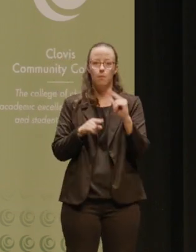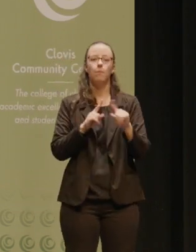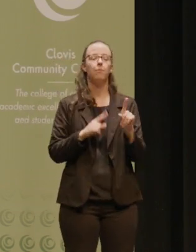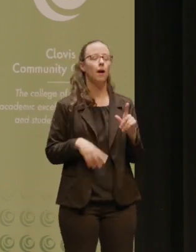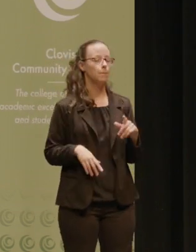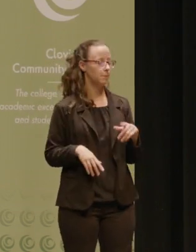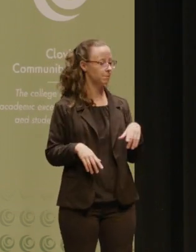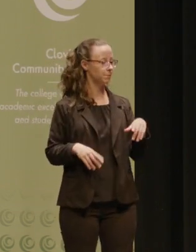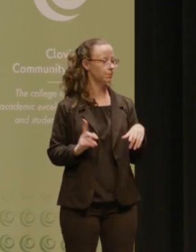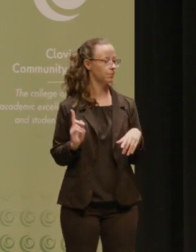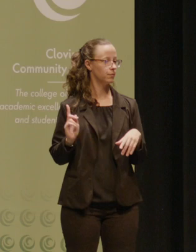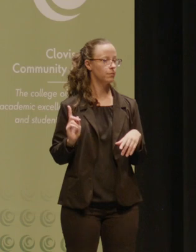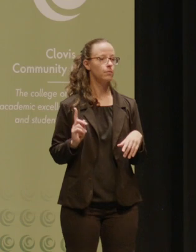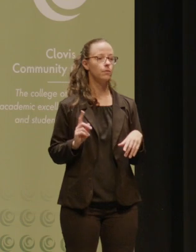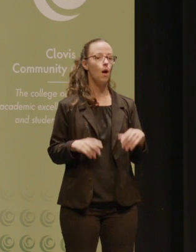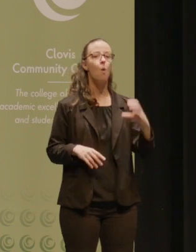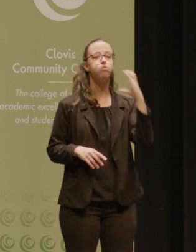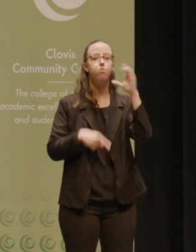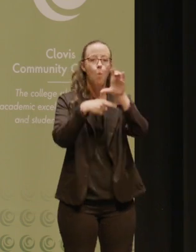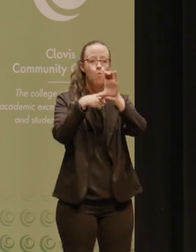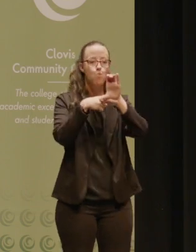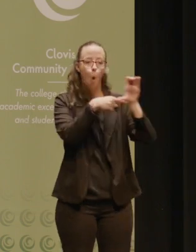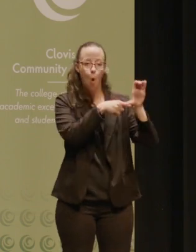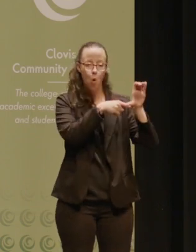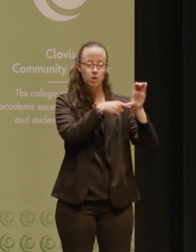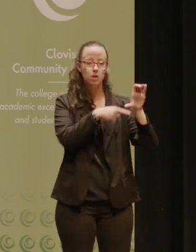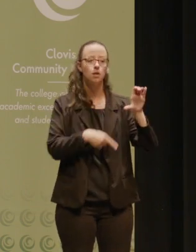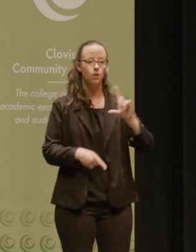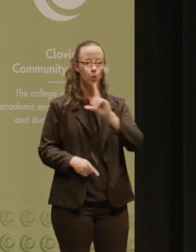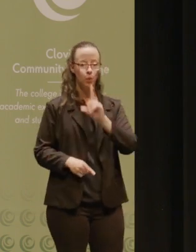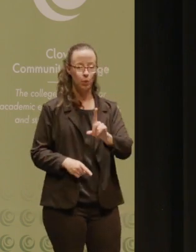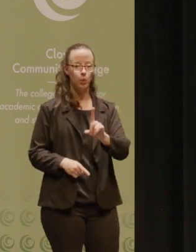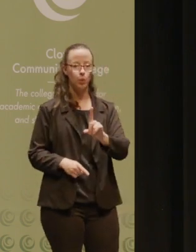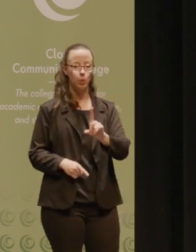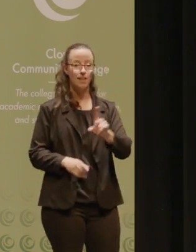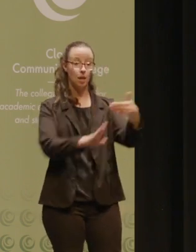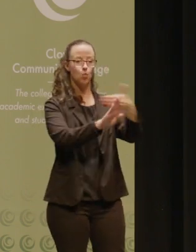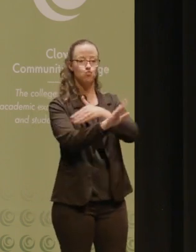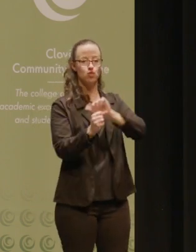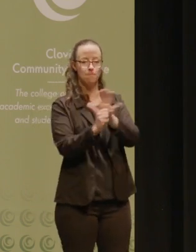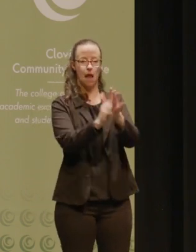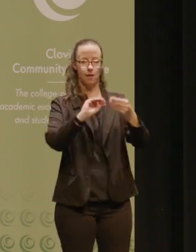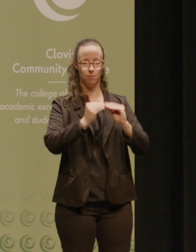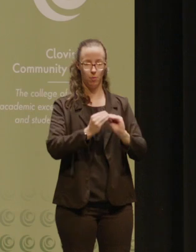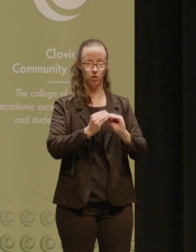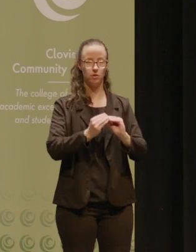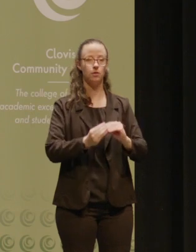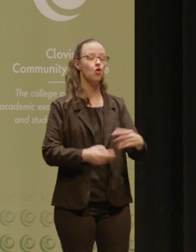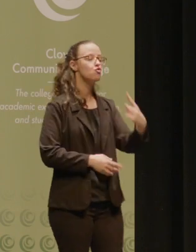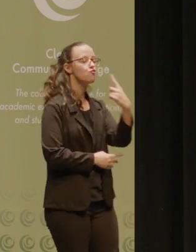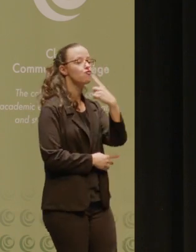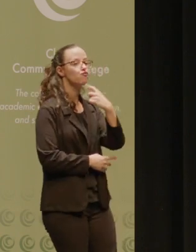later. The bold print here, the bold print is really the pre-pandemic numbers. And the